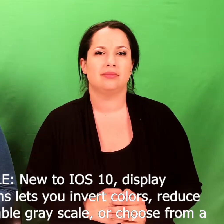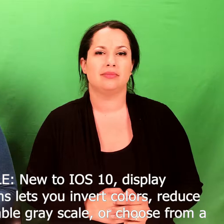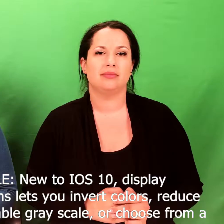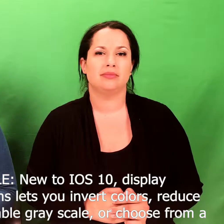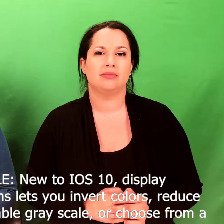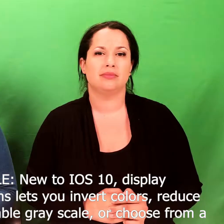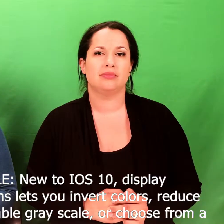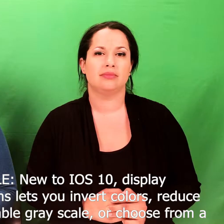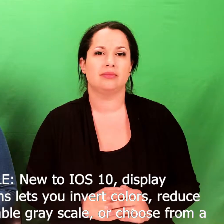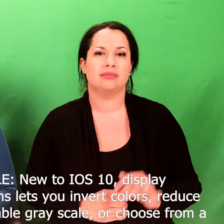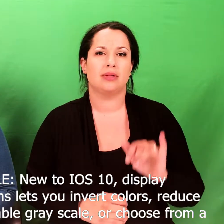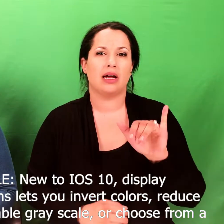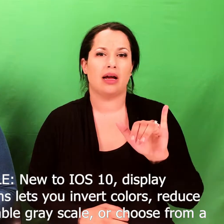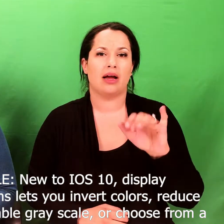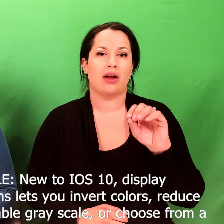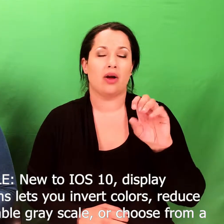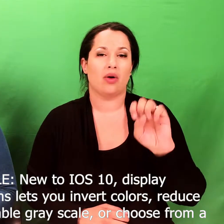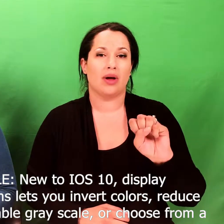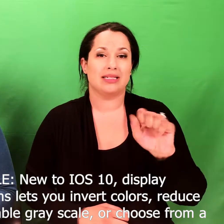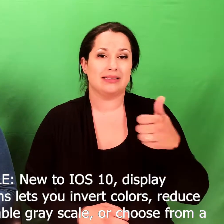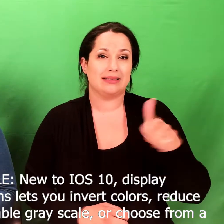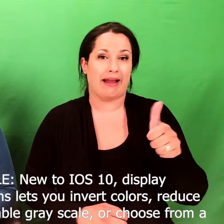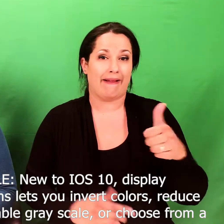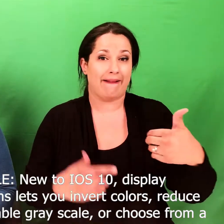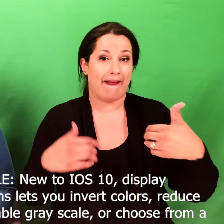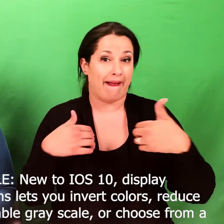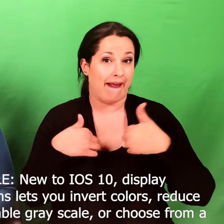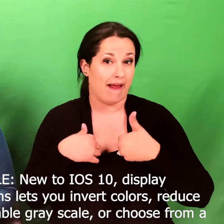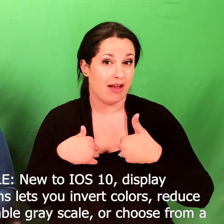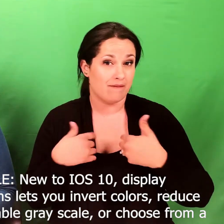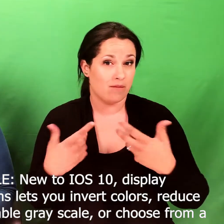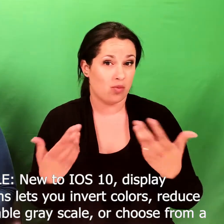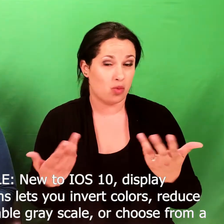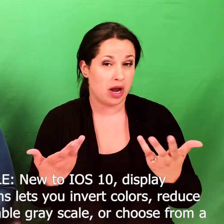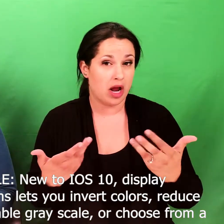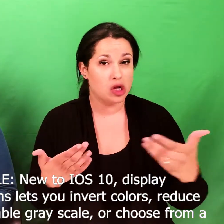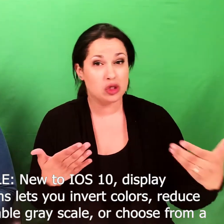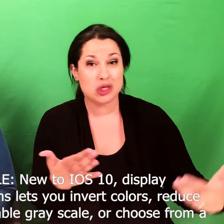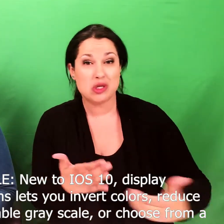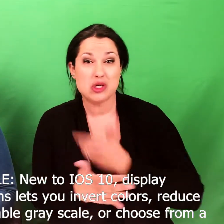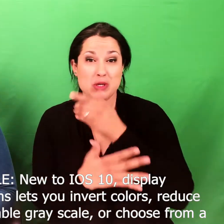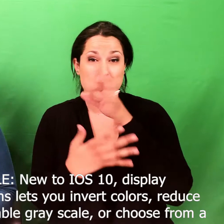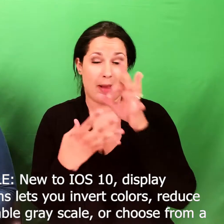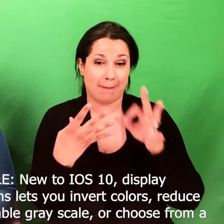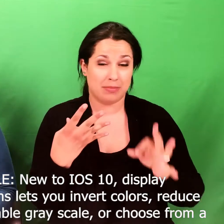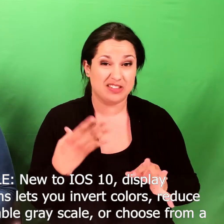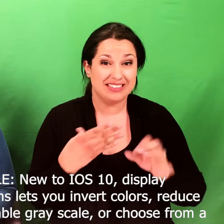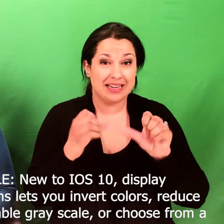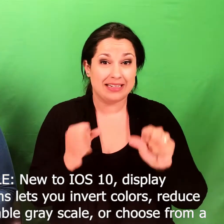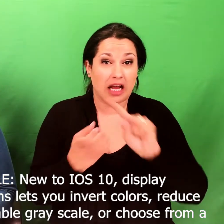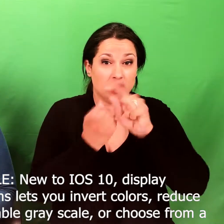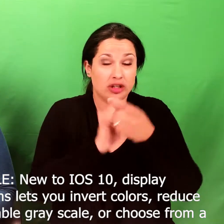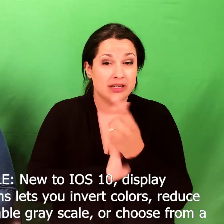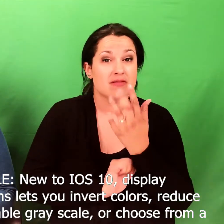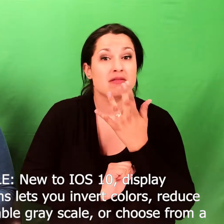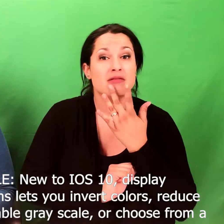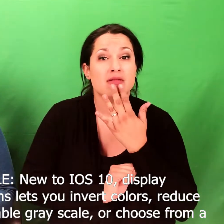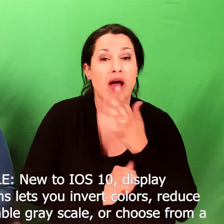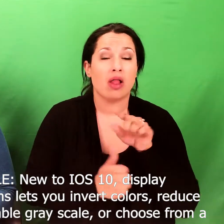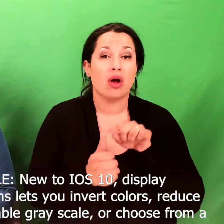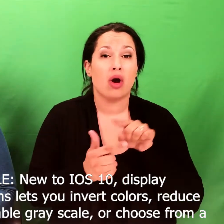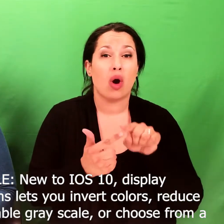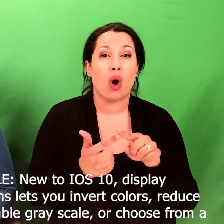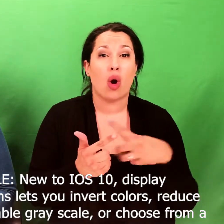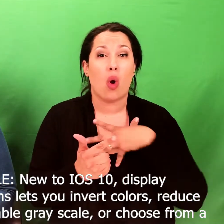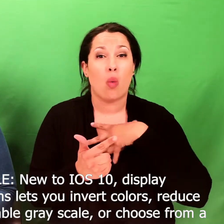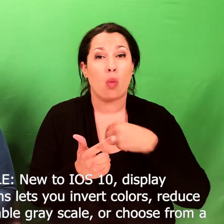New to iOS 10, Display Accommodations lets you invert colors, reduce white point,